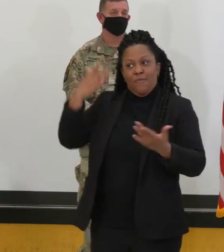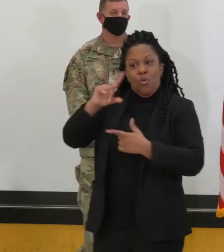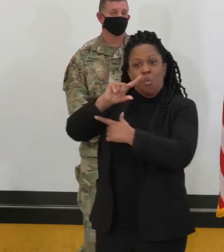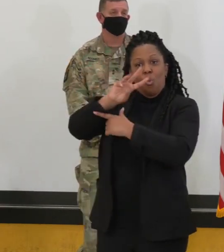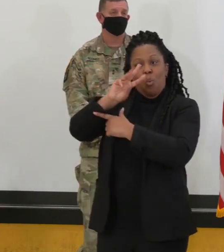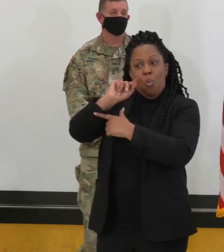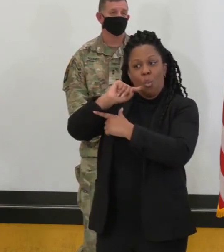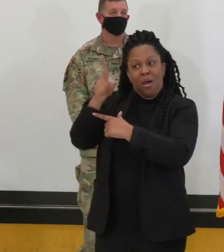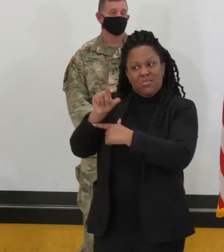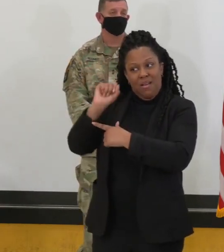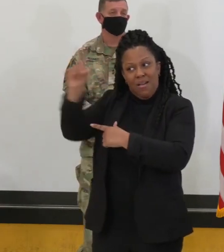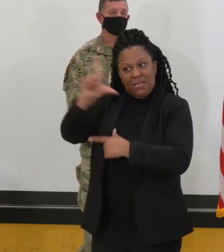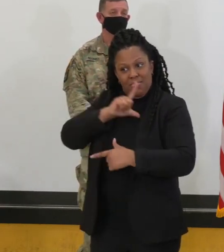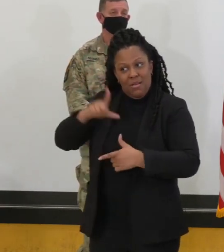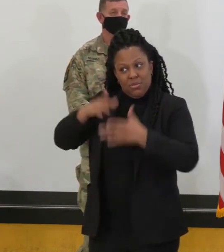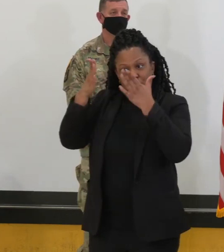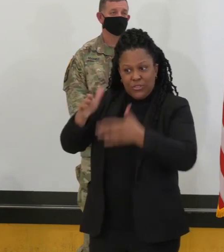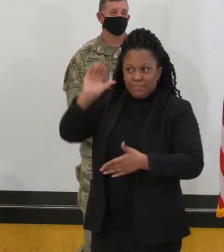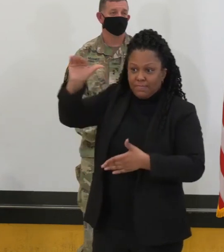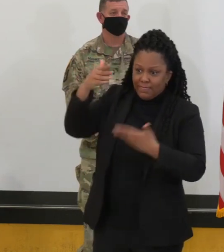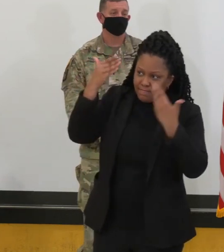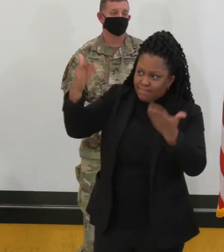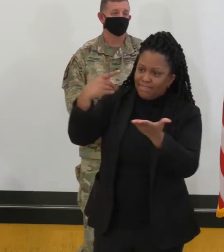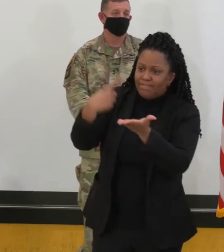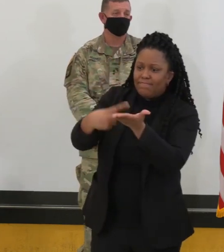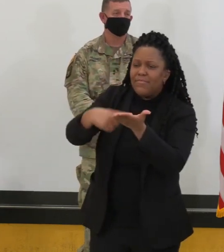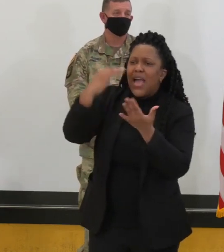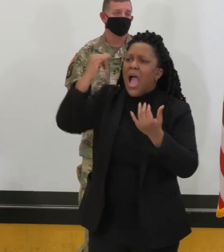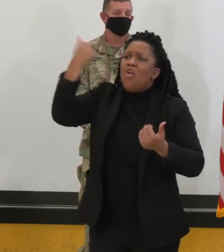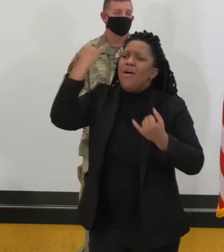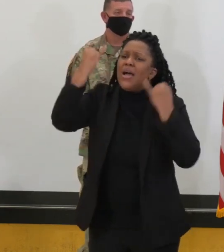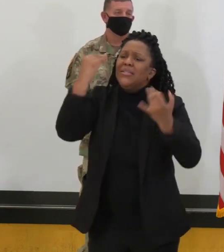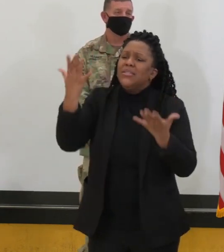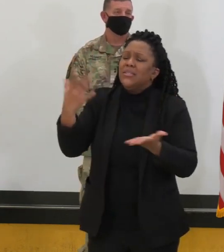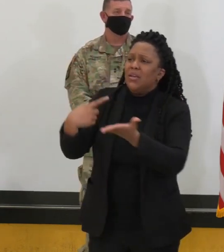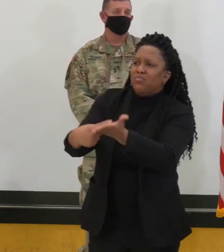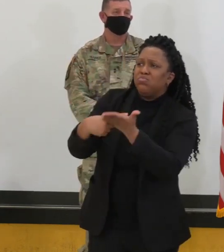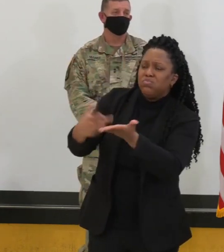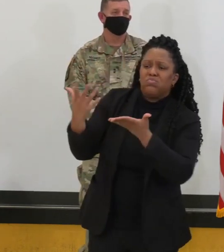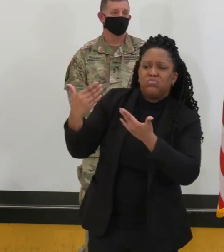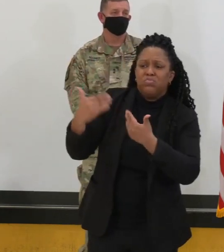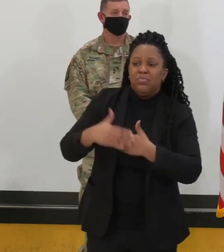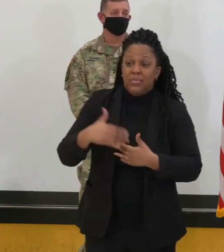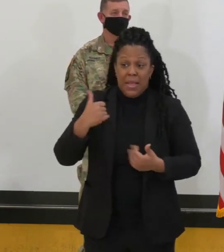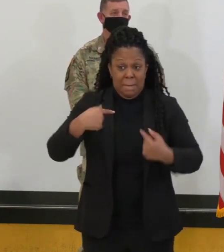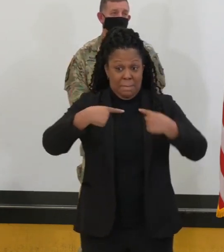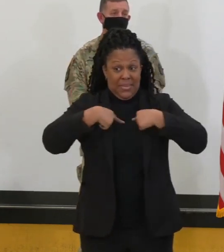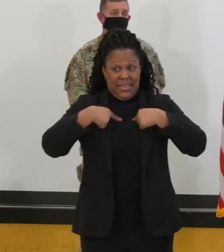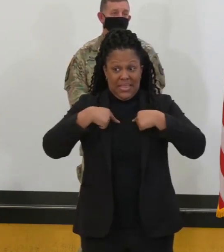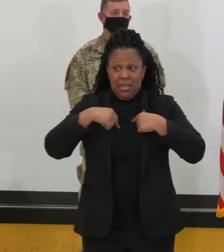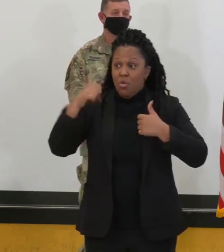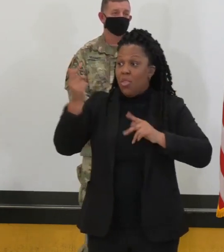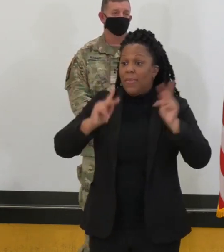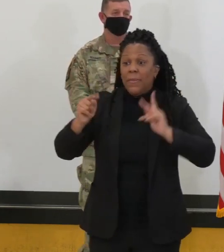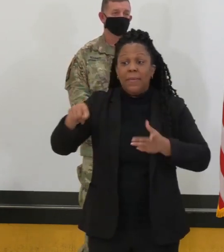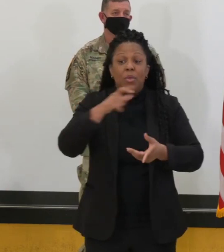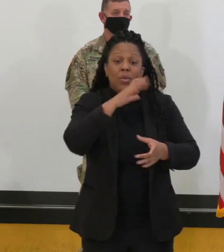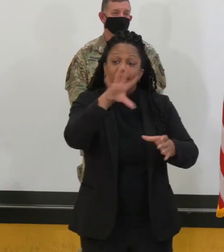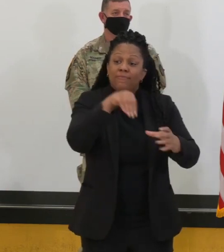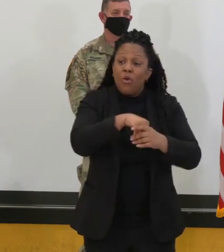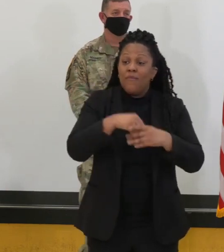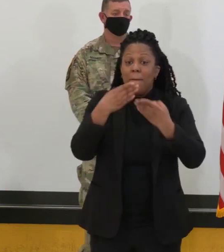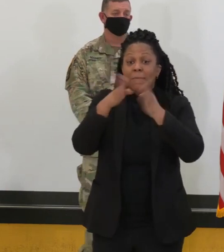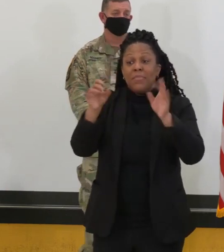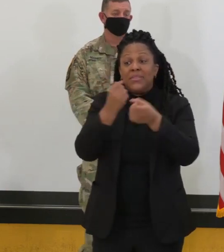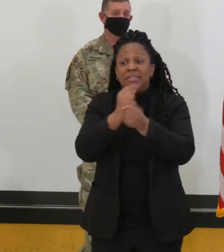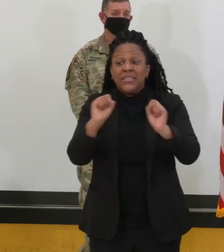I and my other folks that are in the public safety arena are asking ourselves, how can we do this better?